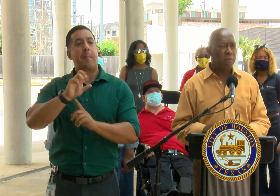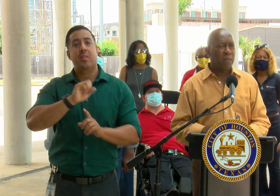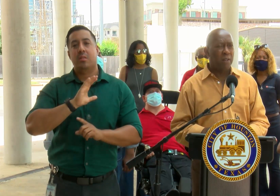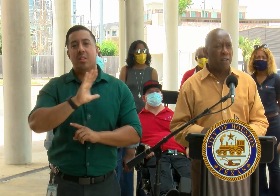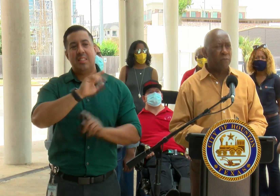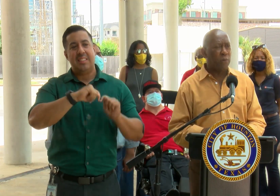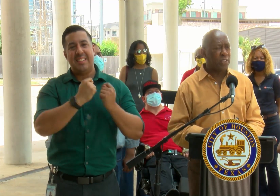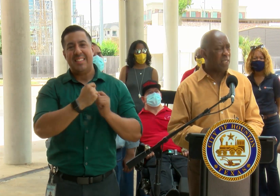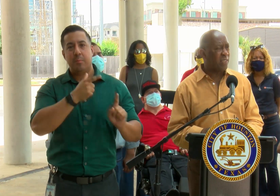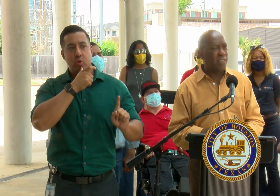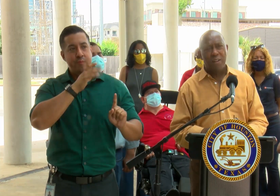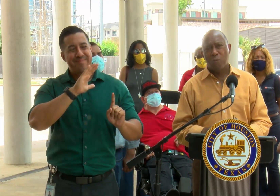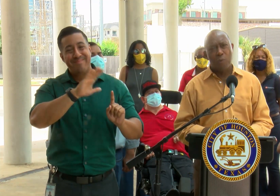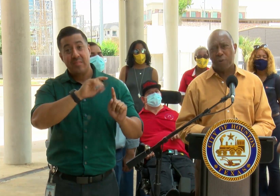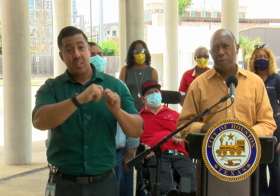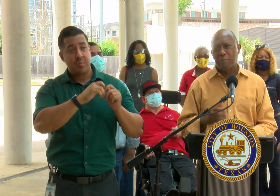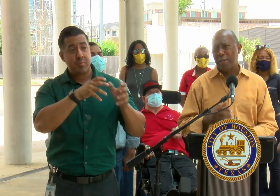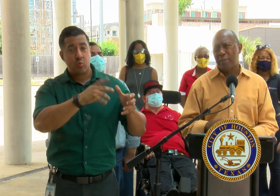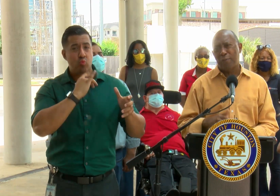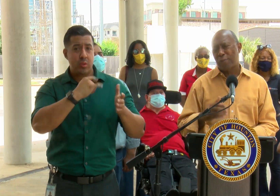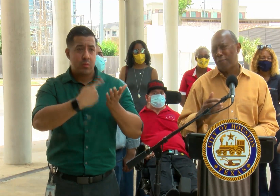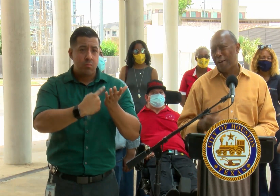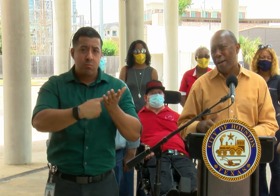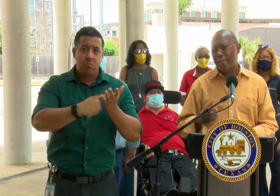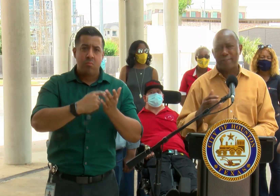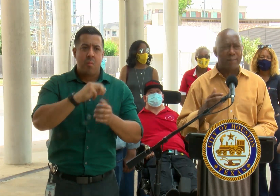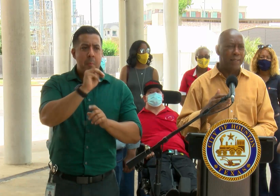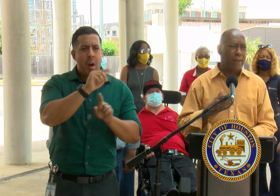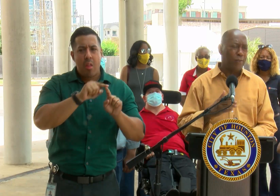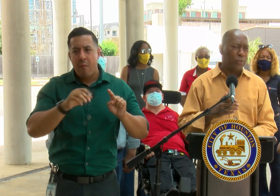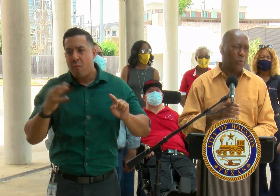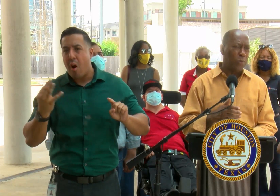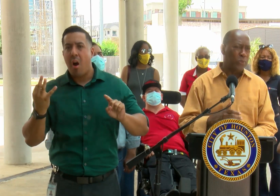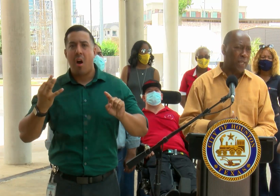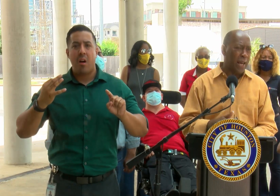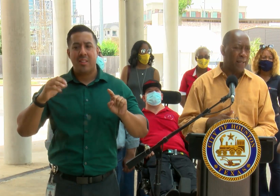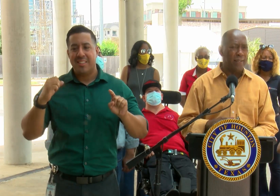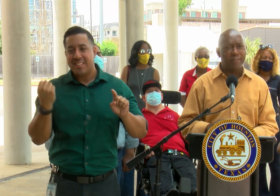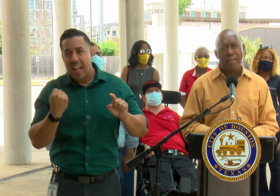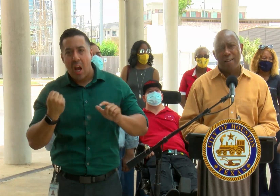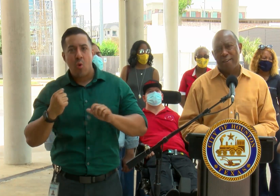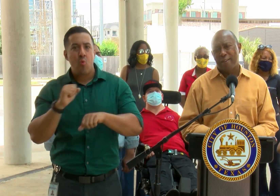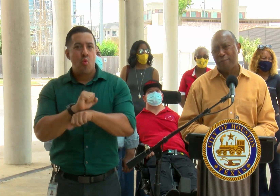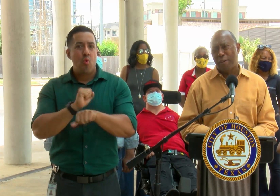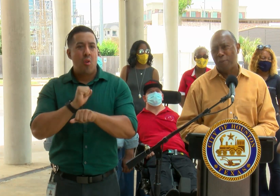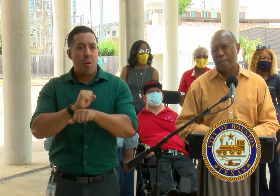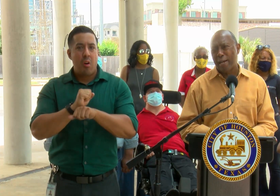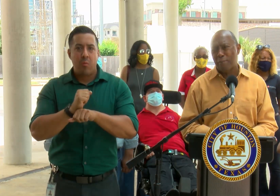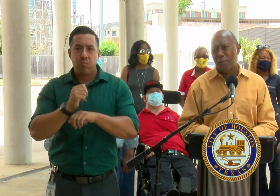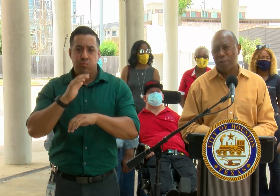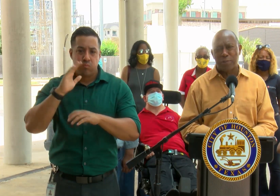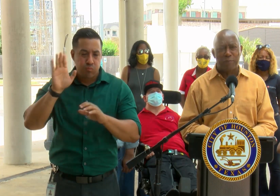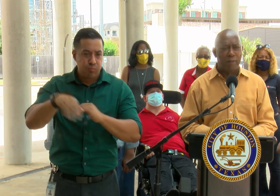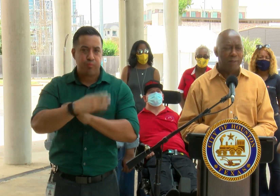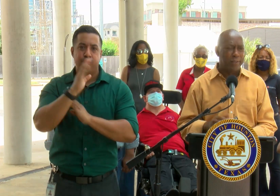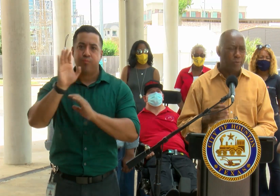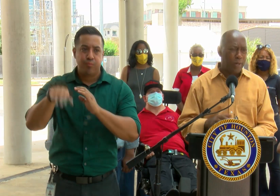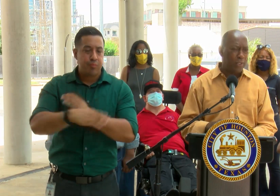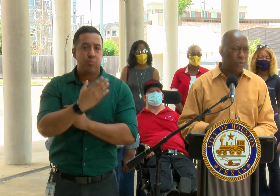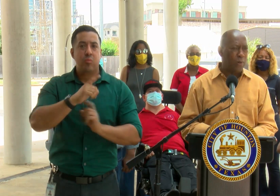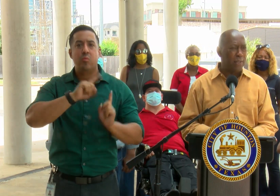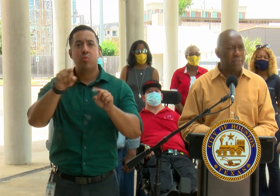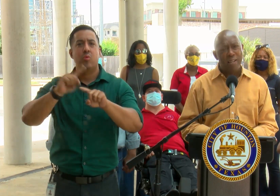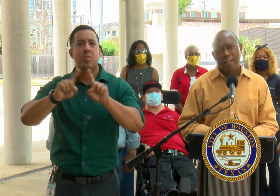team for just working Monday through Fridays, and then also on Saturdays. Then we got them going to